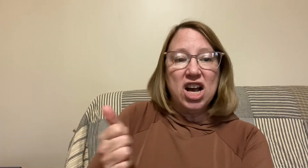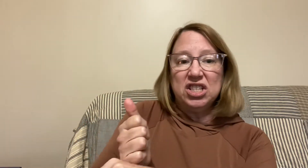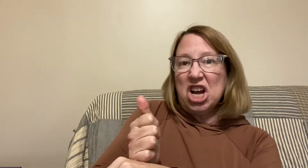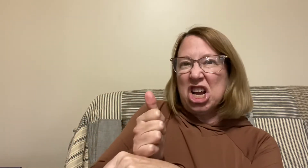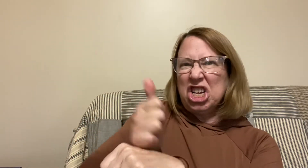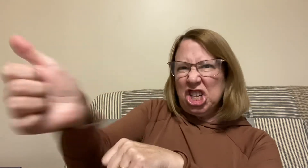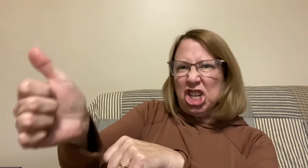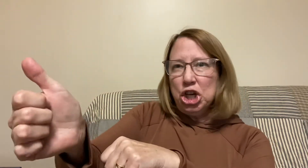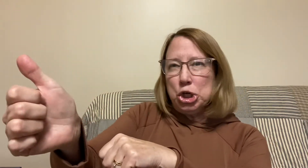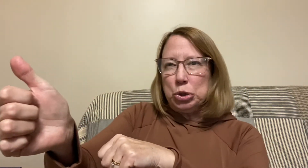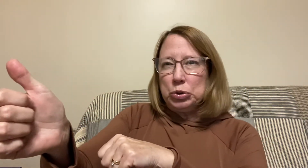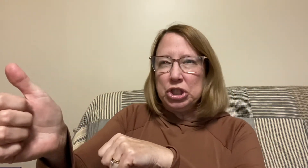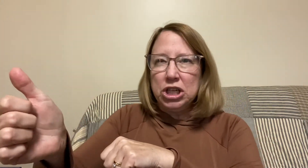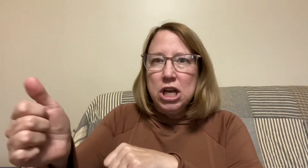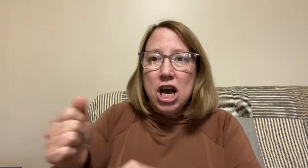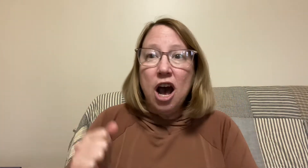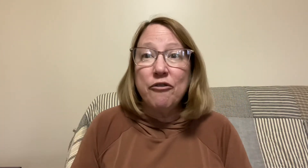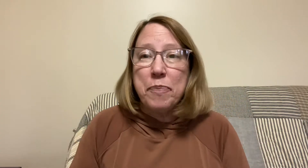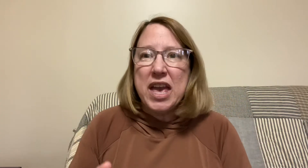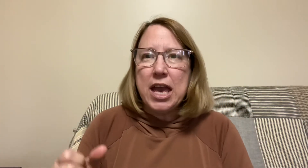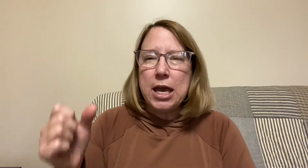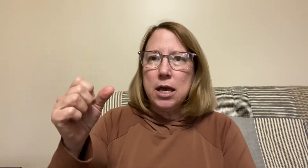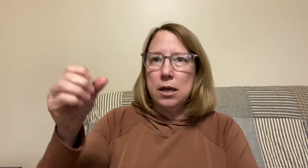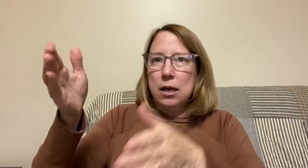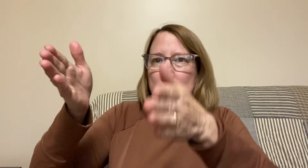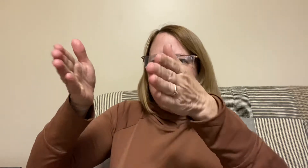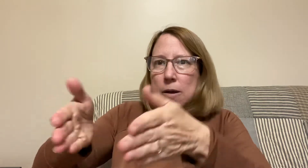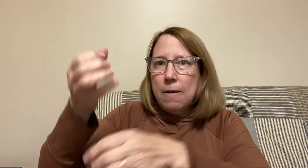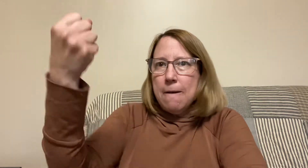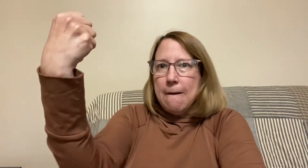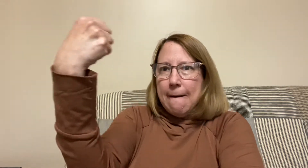Joan was captured by the English.